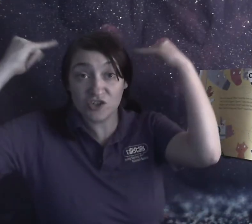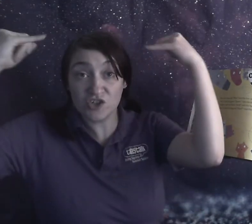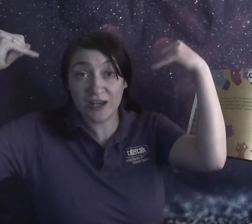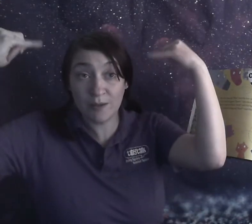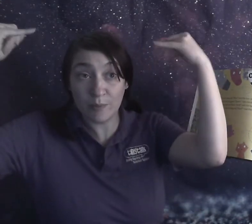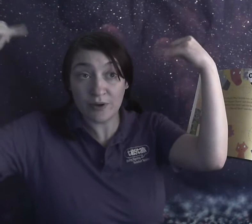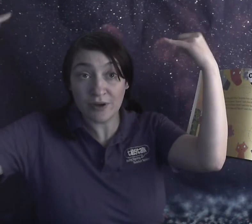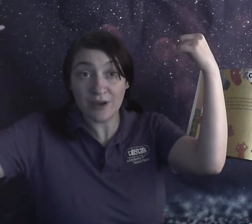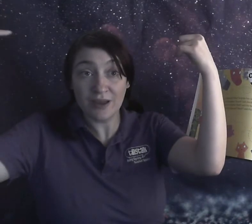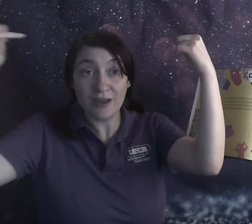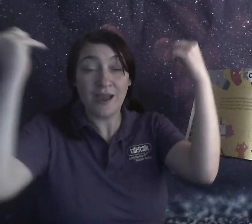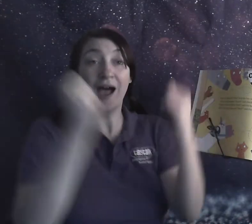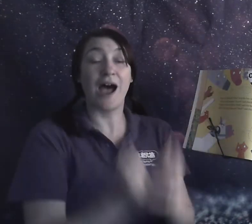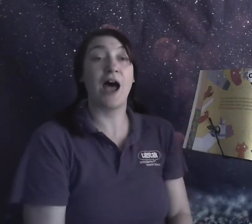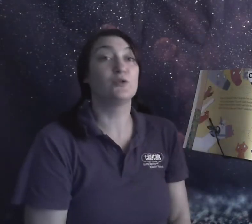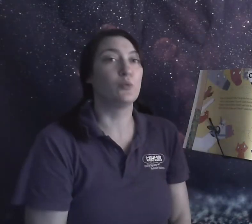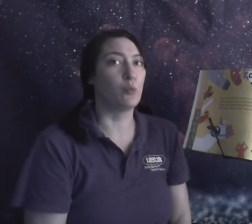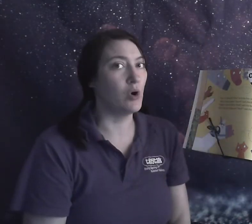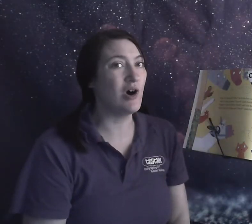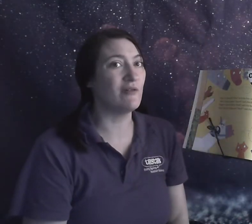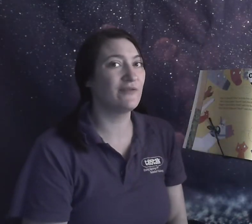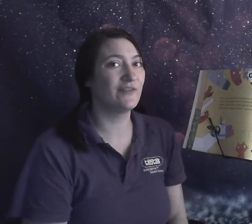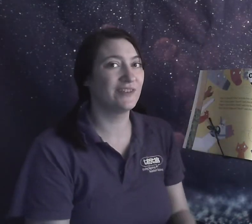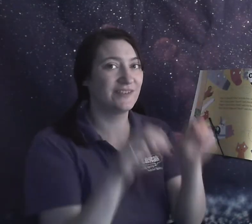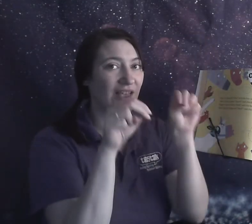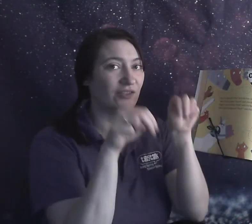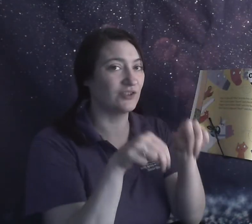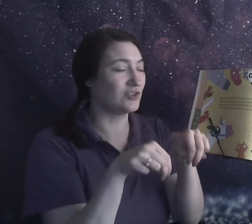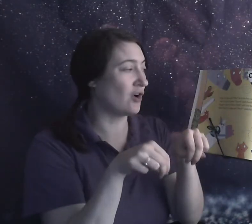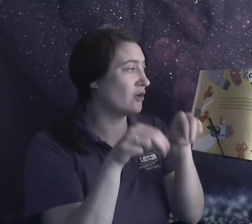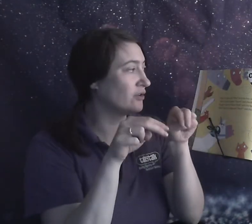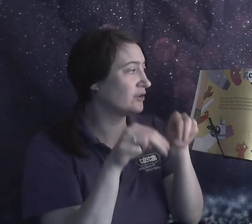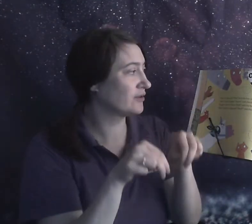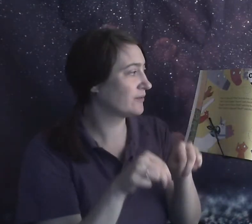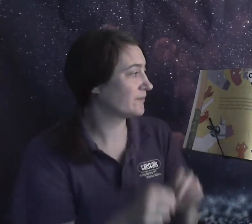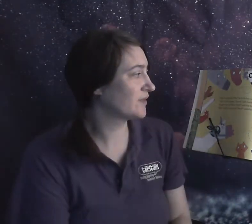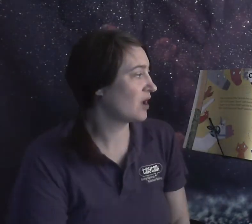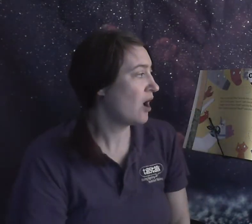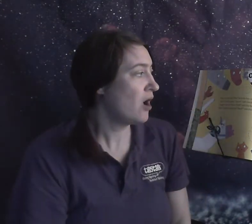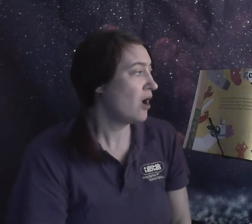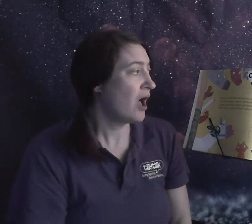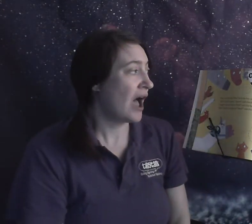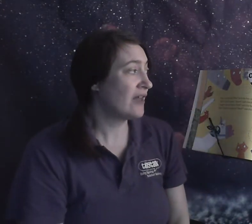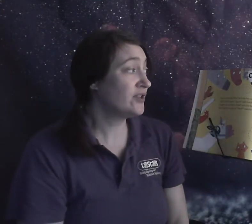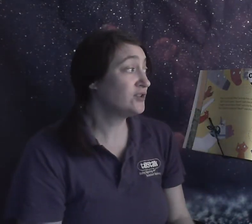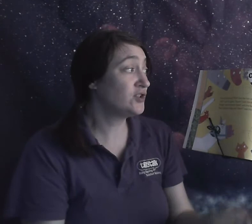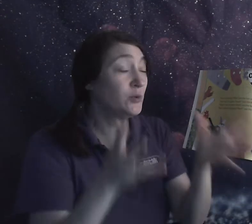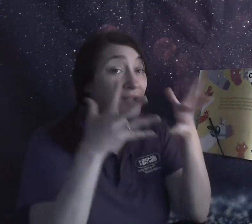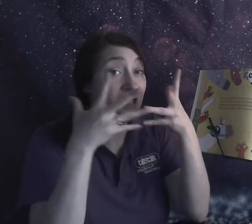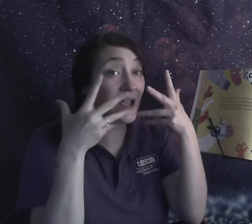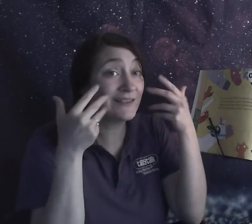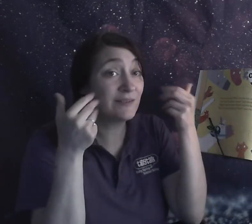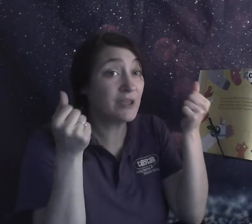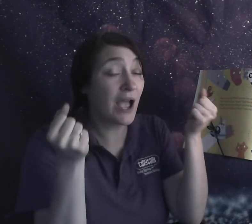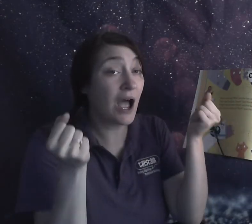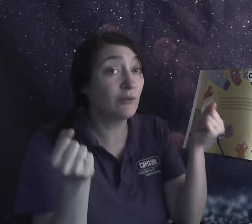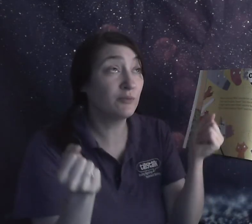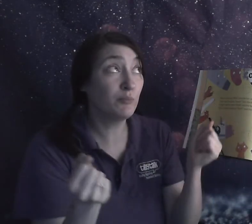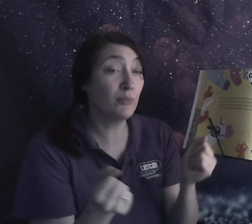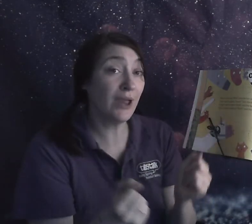sheep, and woof said the dog. And the two cats meowed,